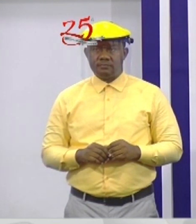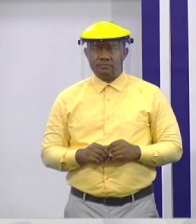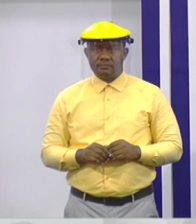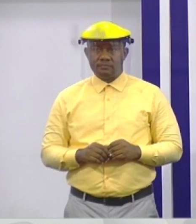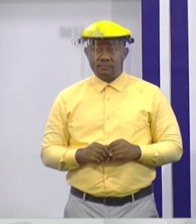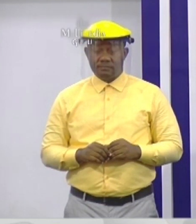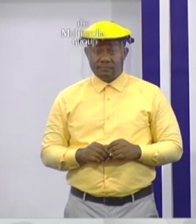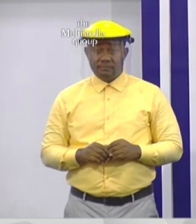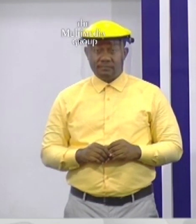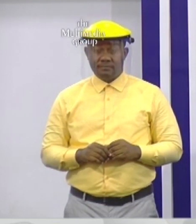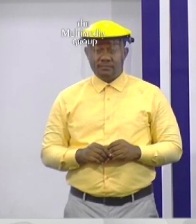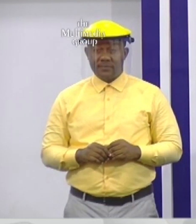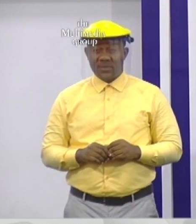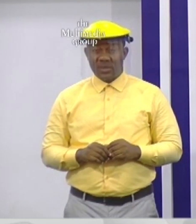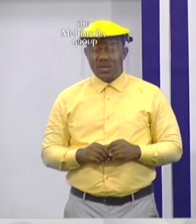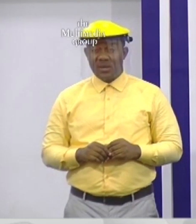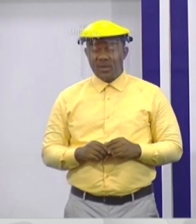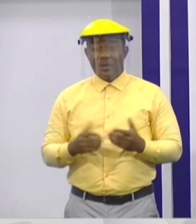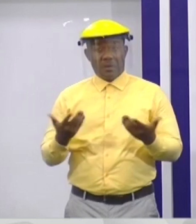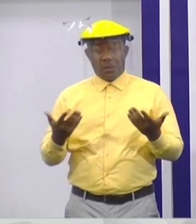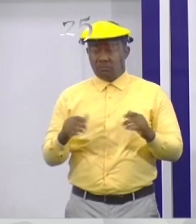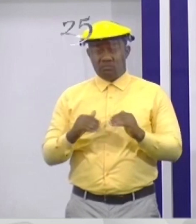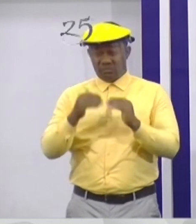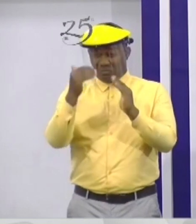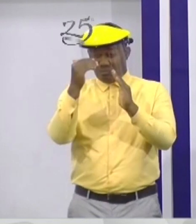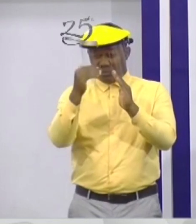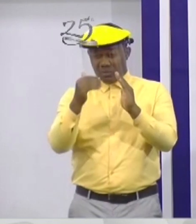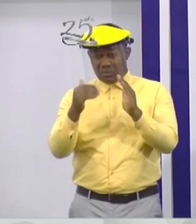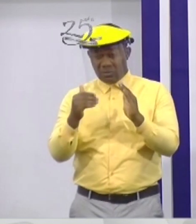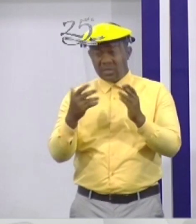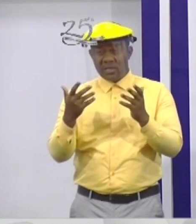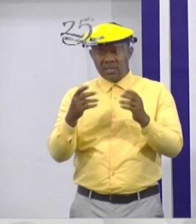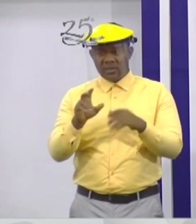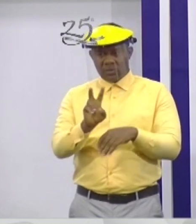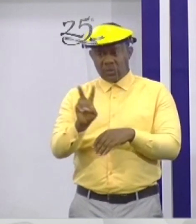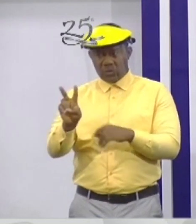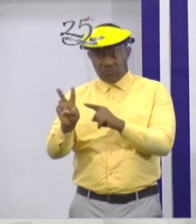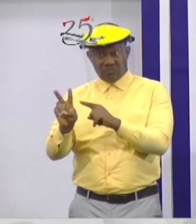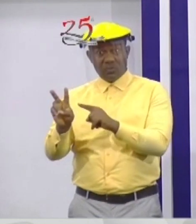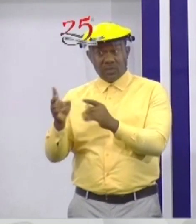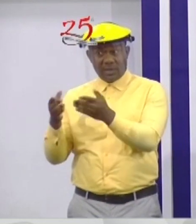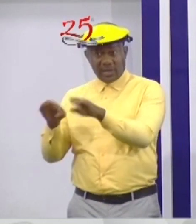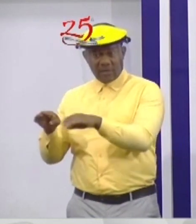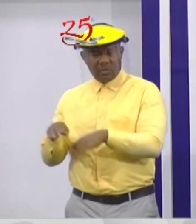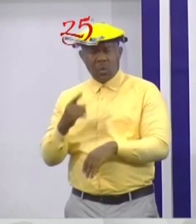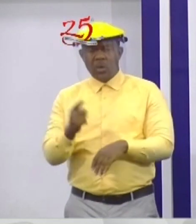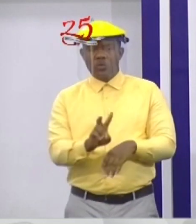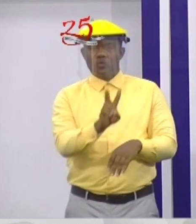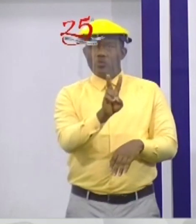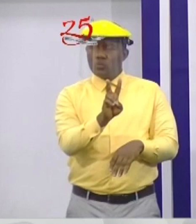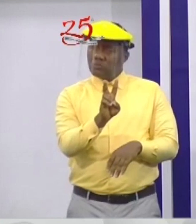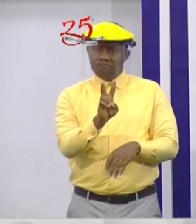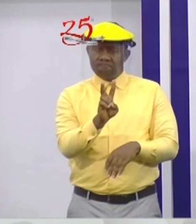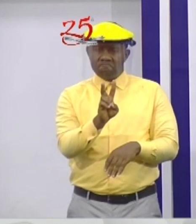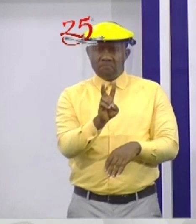If you just do a bit of breakdown, out of the 22, only 2 had no comorbidity. That comes up